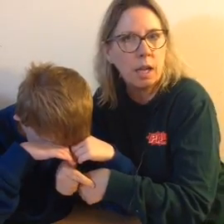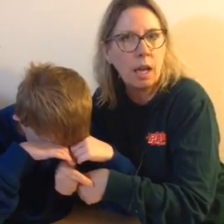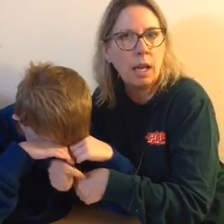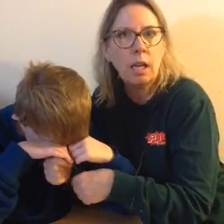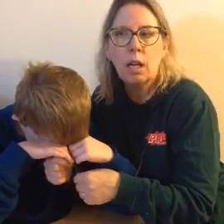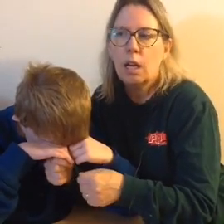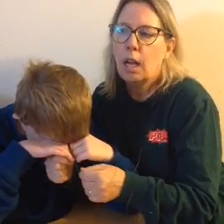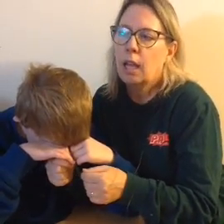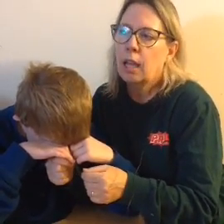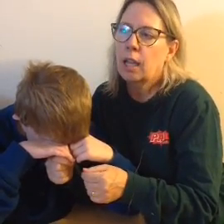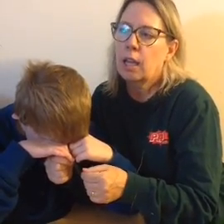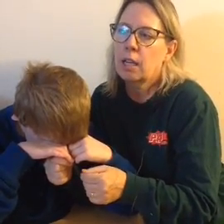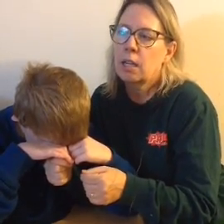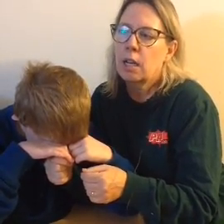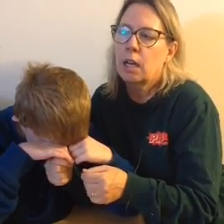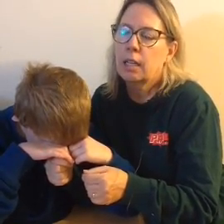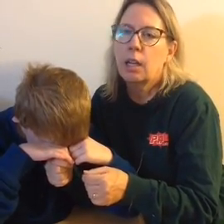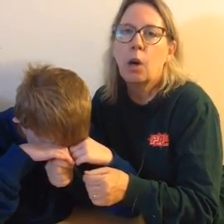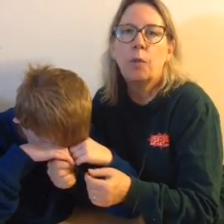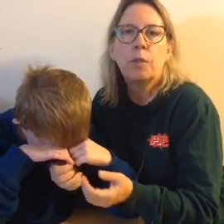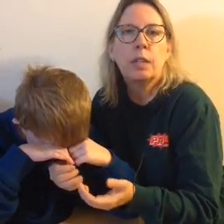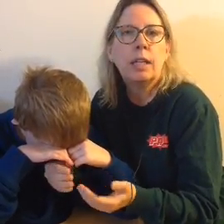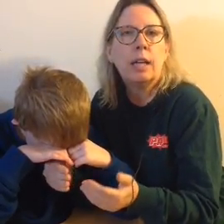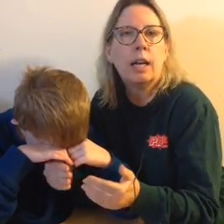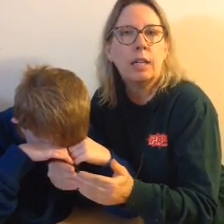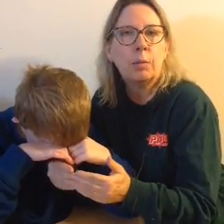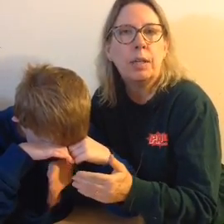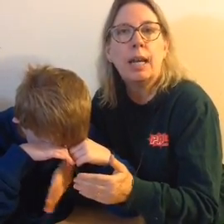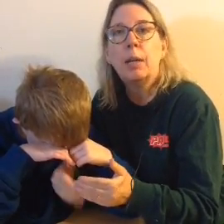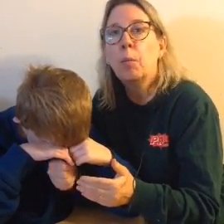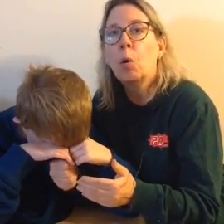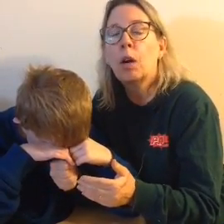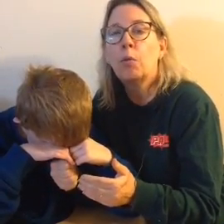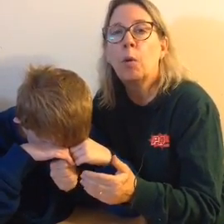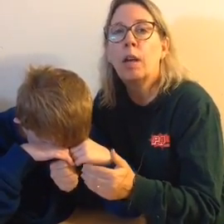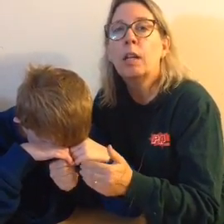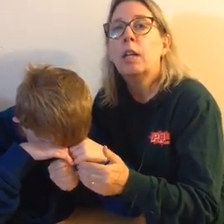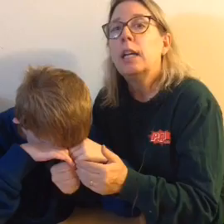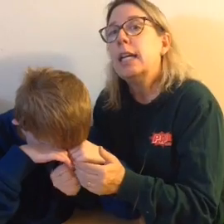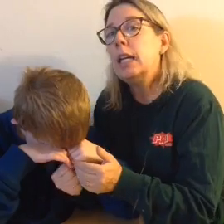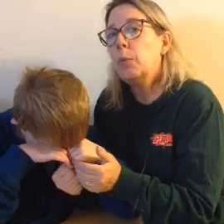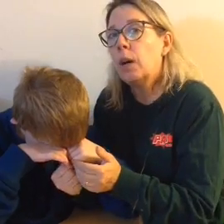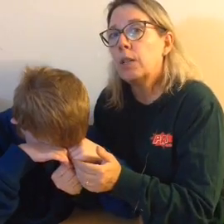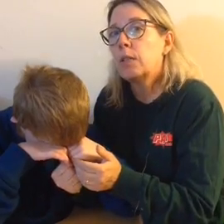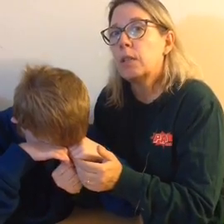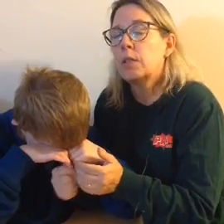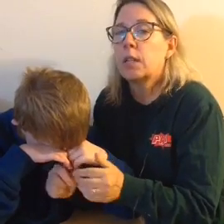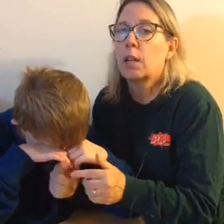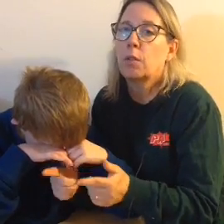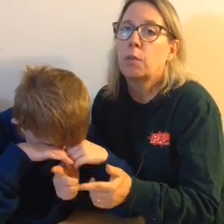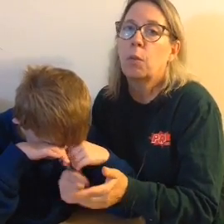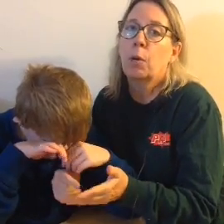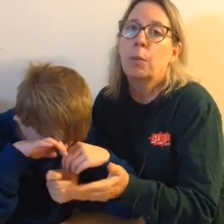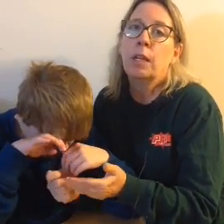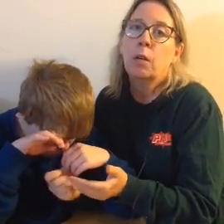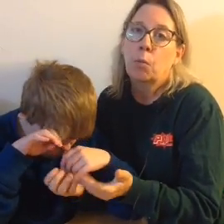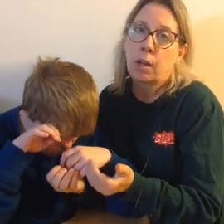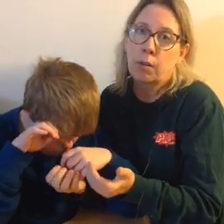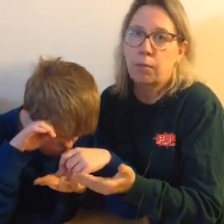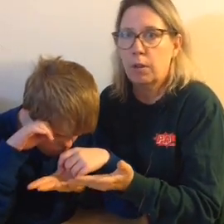day, and again, hopefully, he'll be getting more of what he wants instead of what we want for him